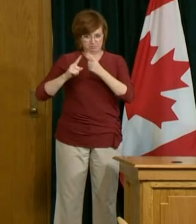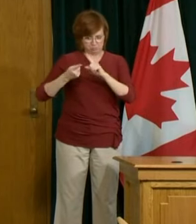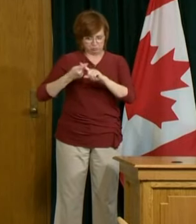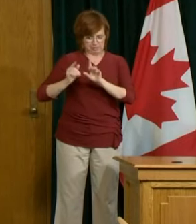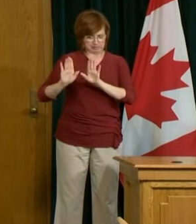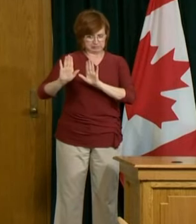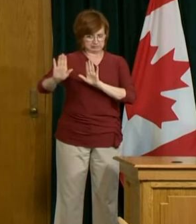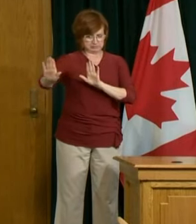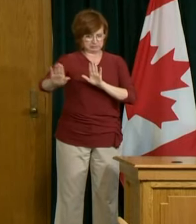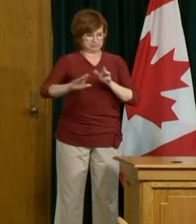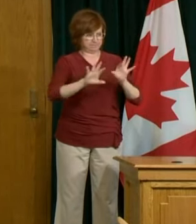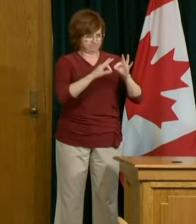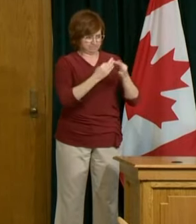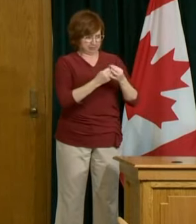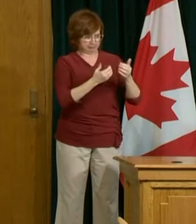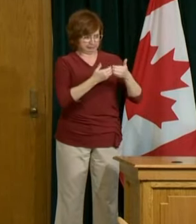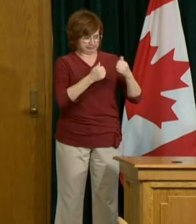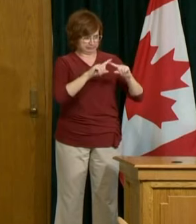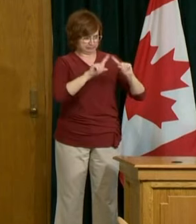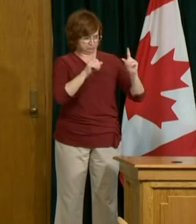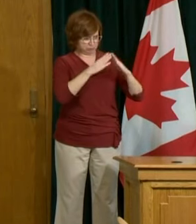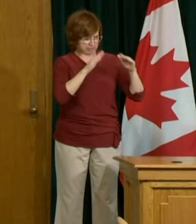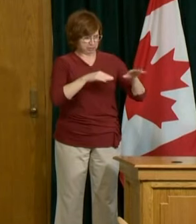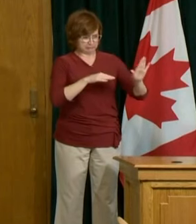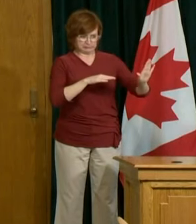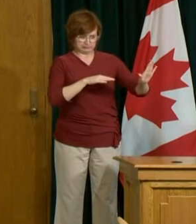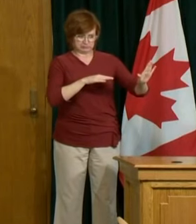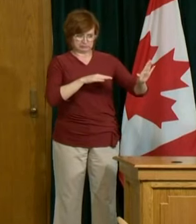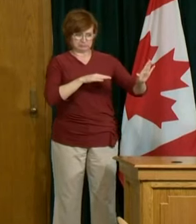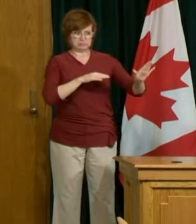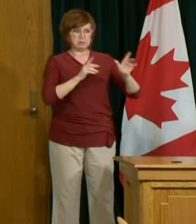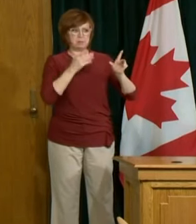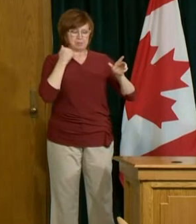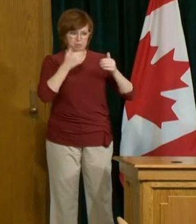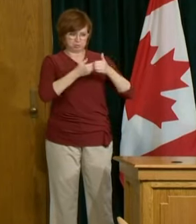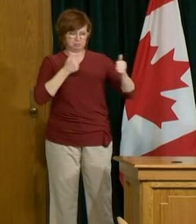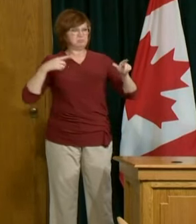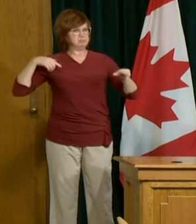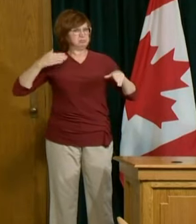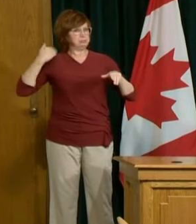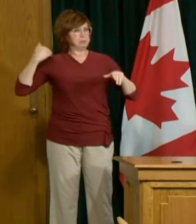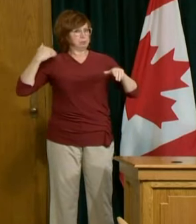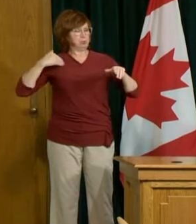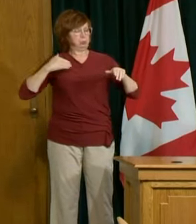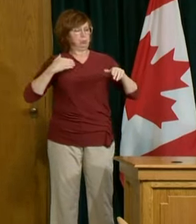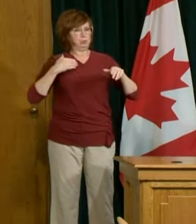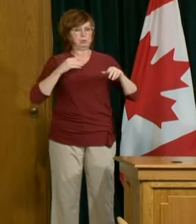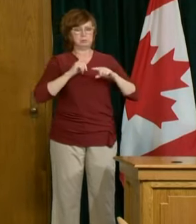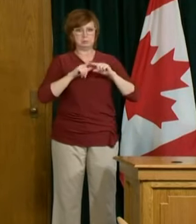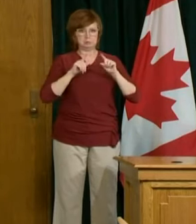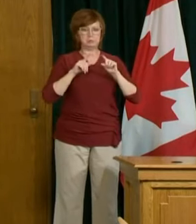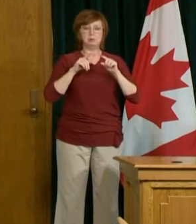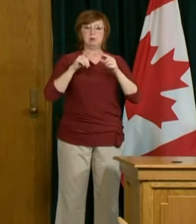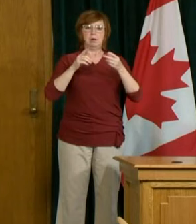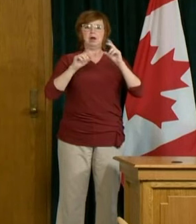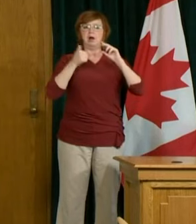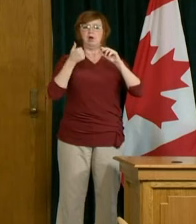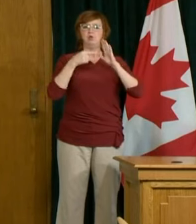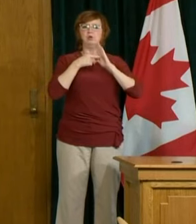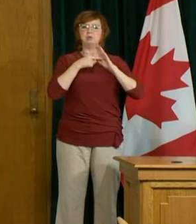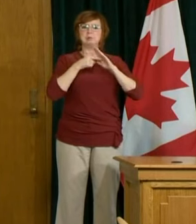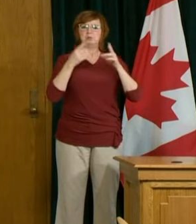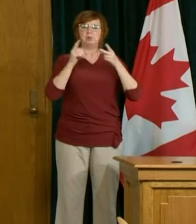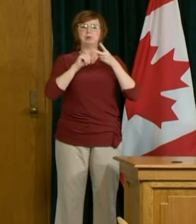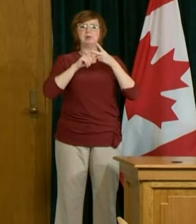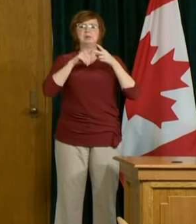to flatten the curve. As we go out and about, we need to continue to practice physical distancing. If you're going out shopping or for other chores, we need to do all